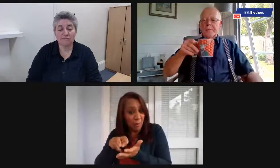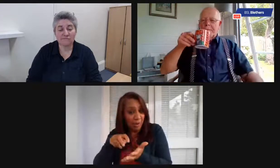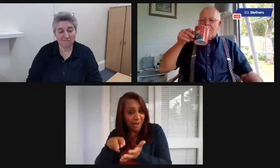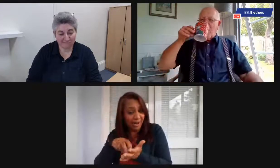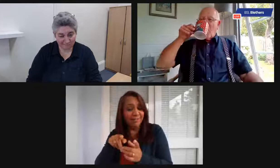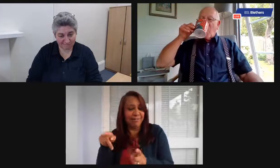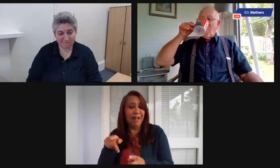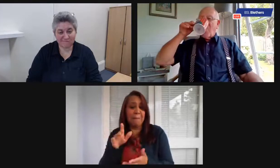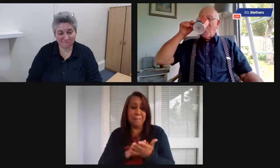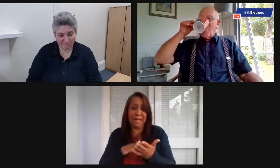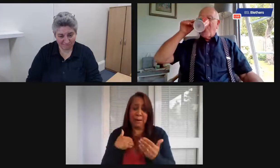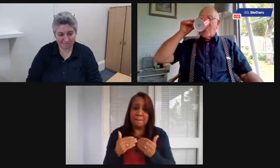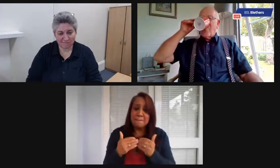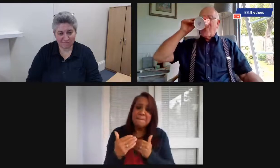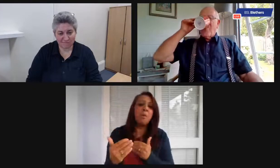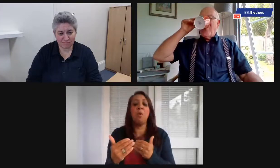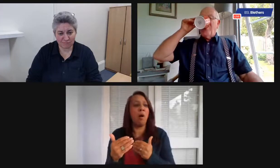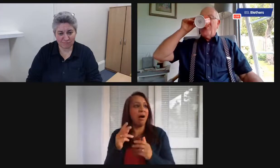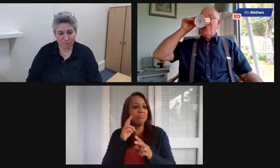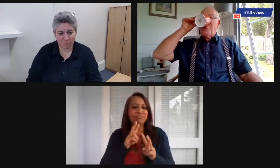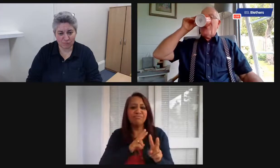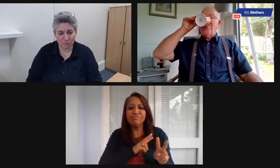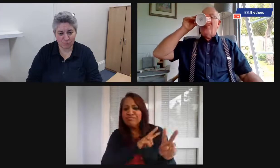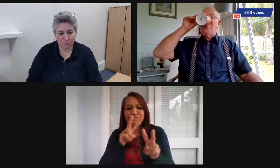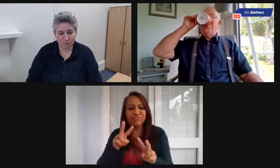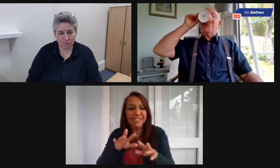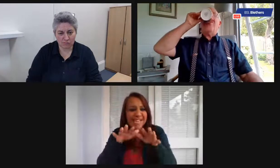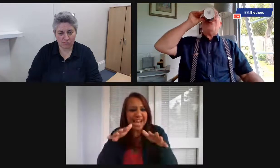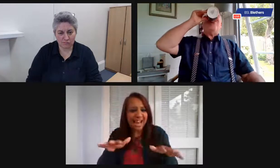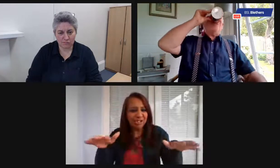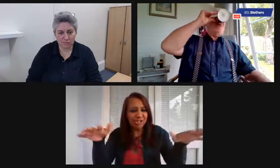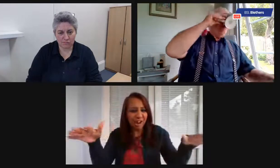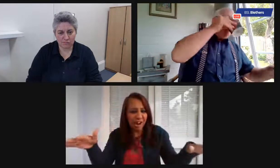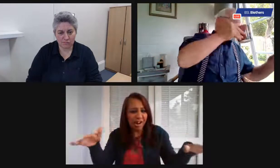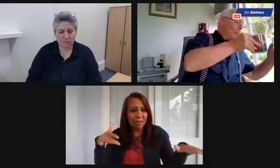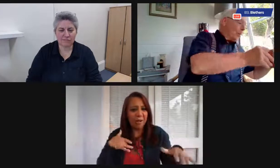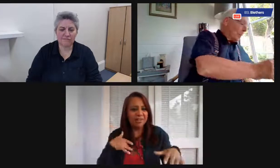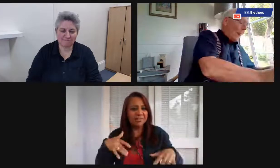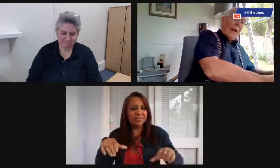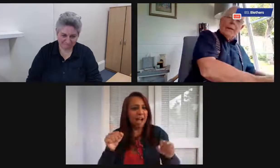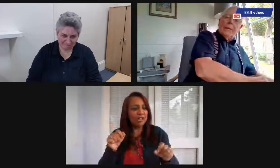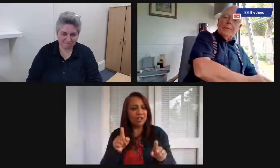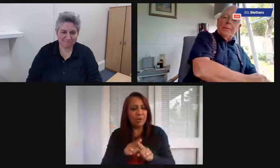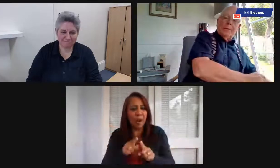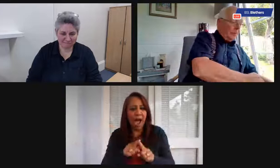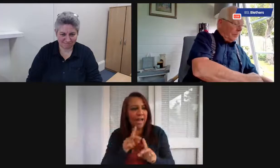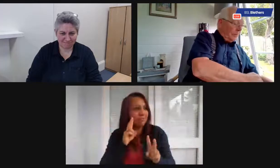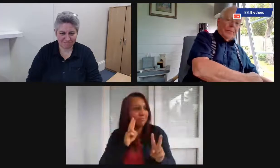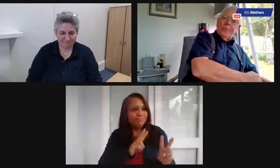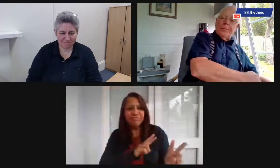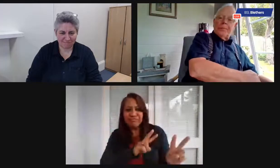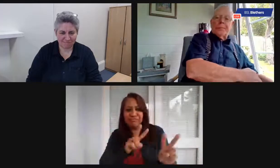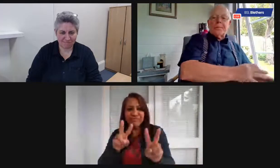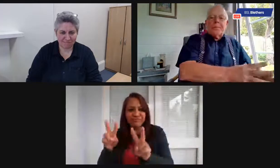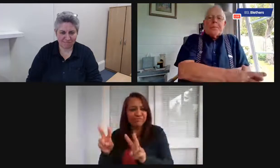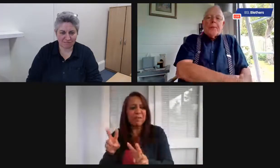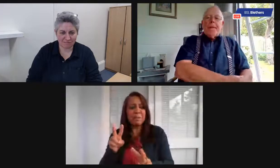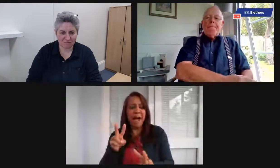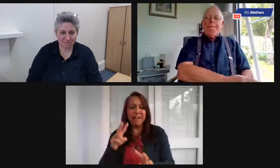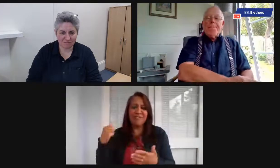groups, one a walking group and one a hill walking group. So that was giving me the opportunity to see more of nature and